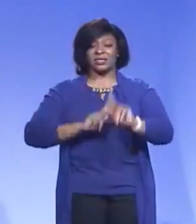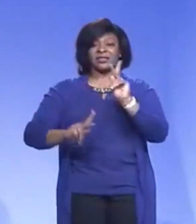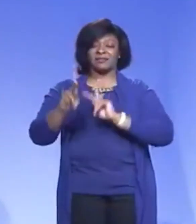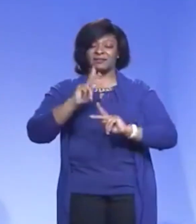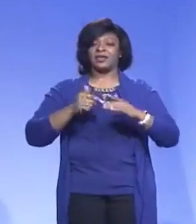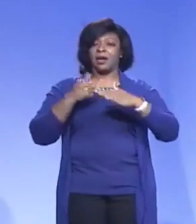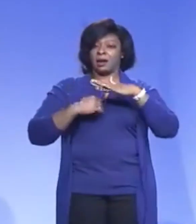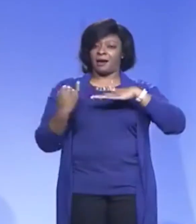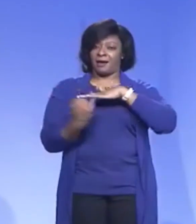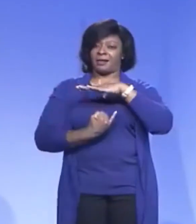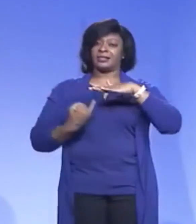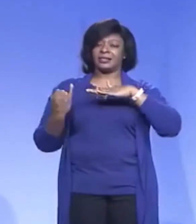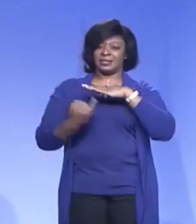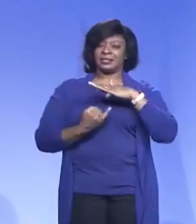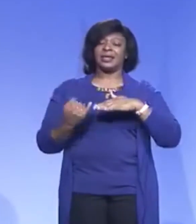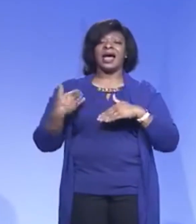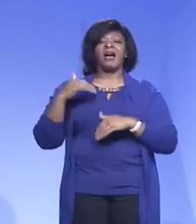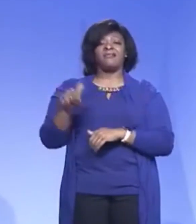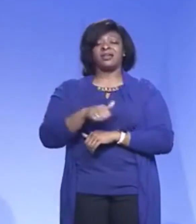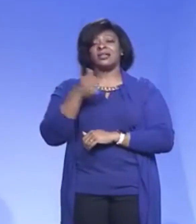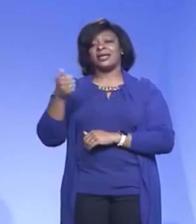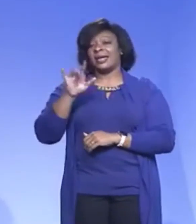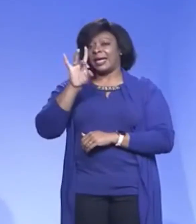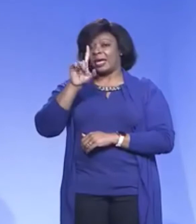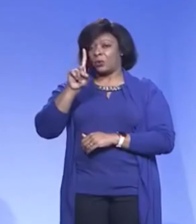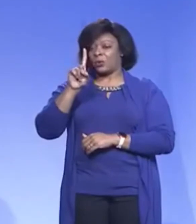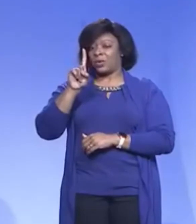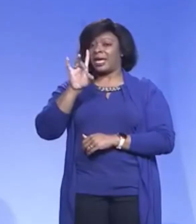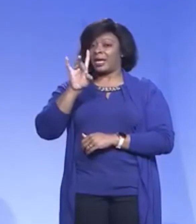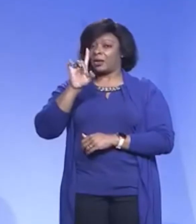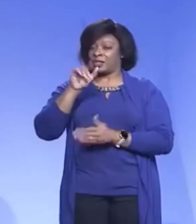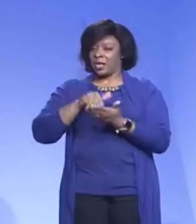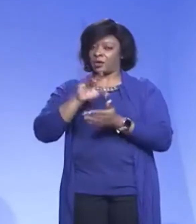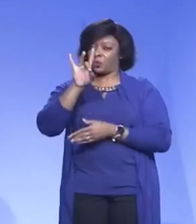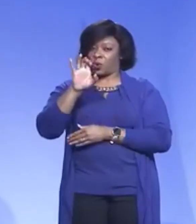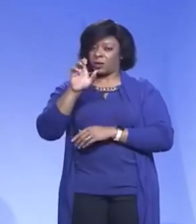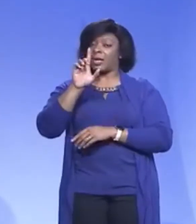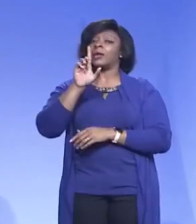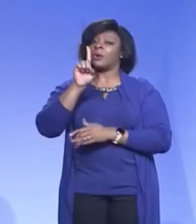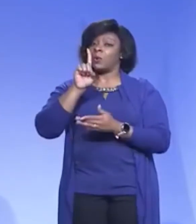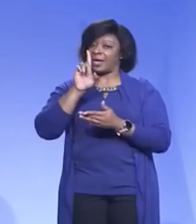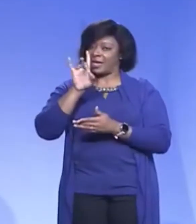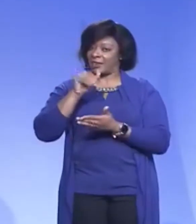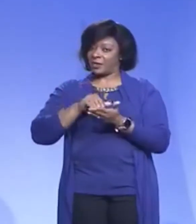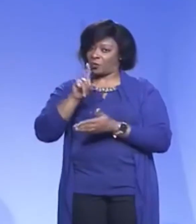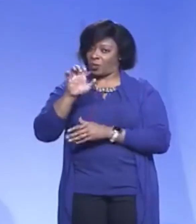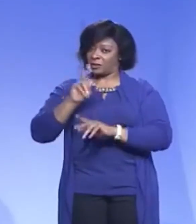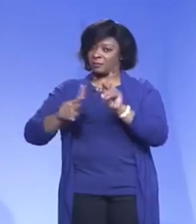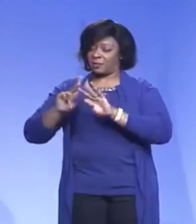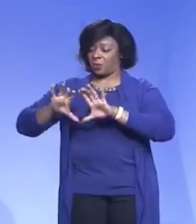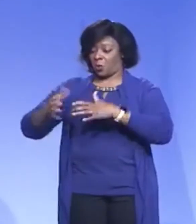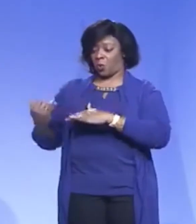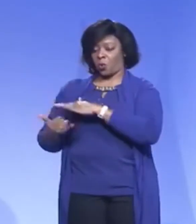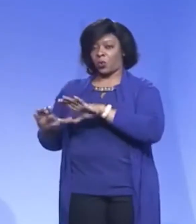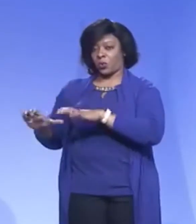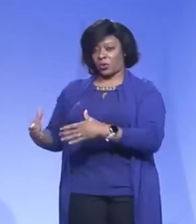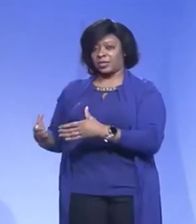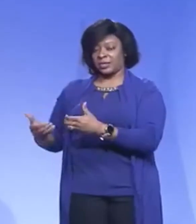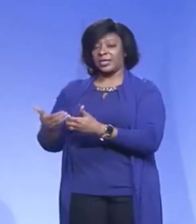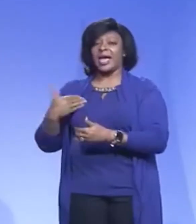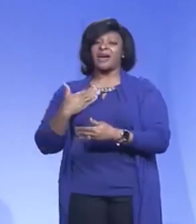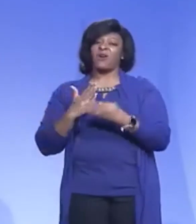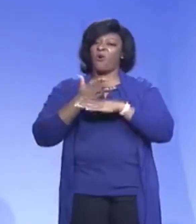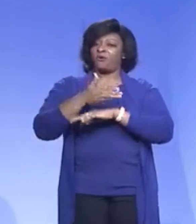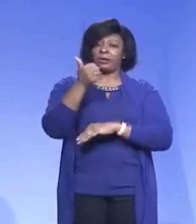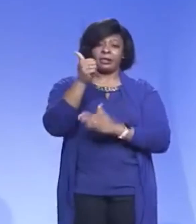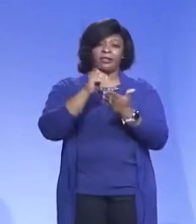under isolation, and we have another 8,100 people who are under quarantine. So that means we have well over 10,000